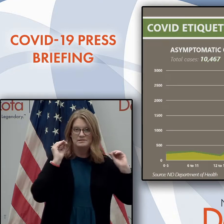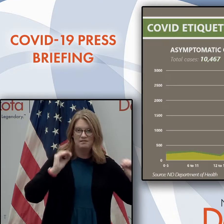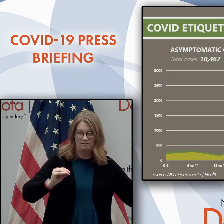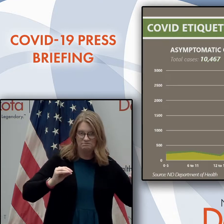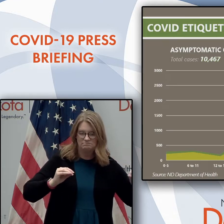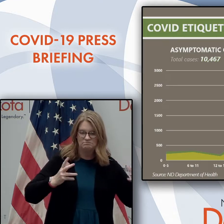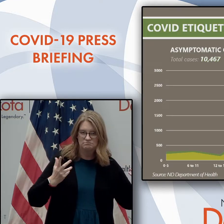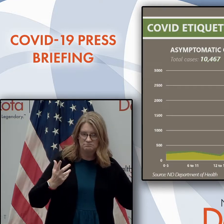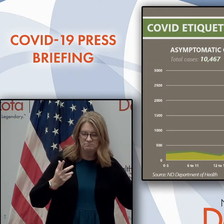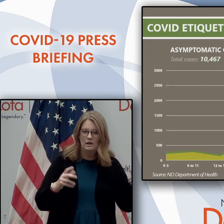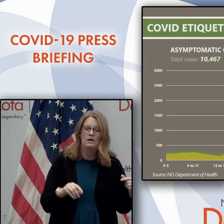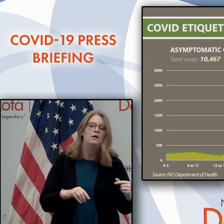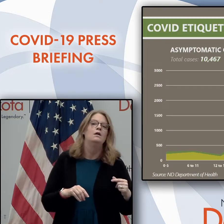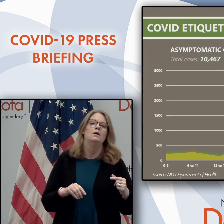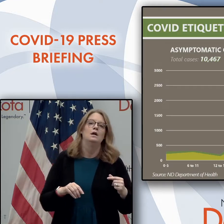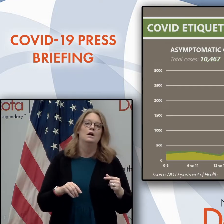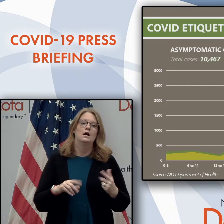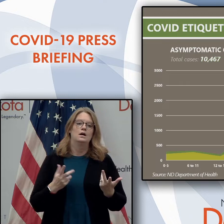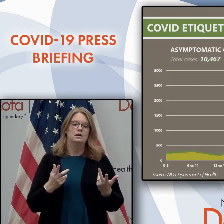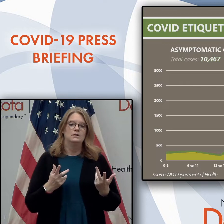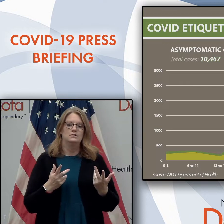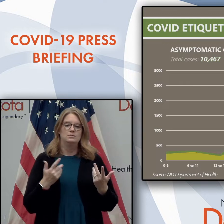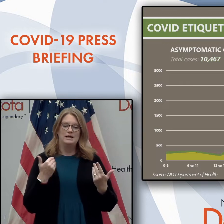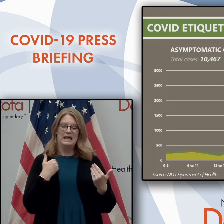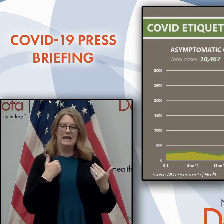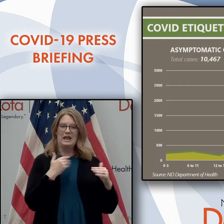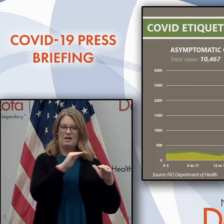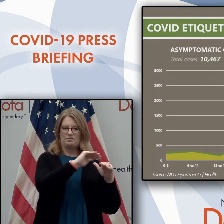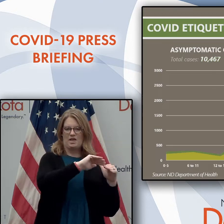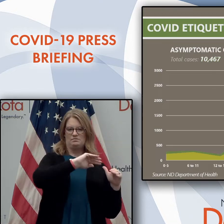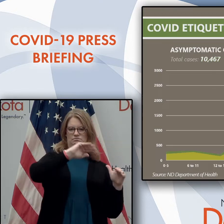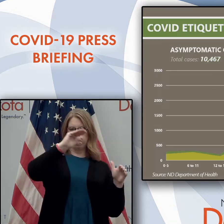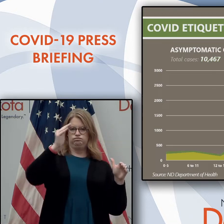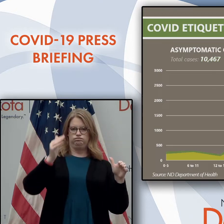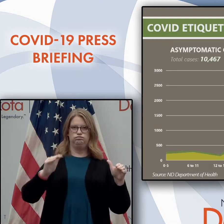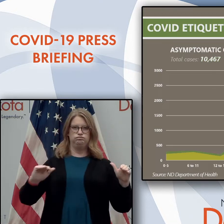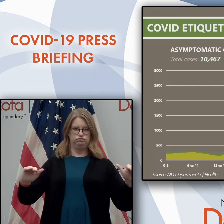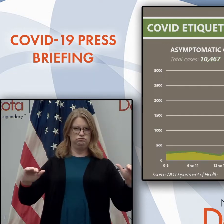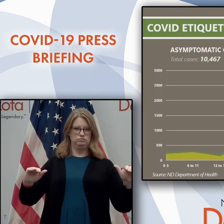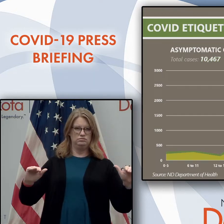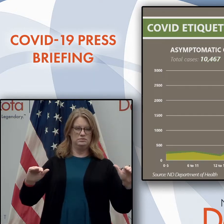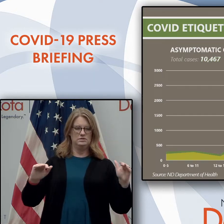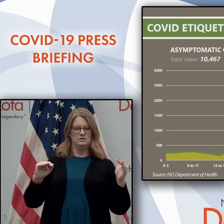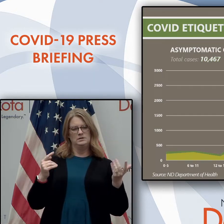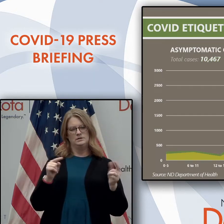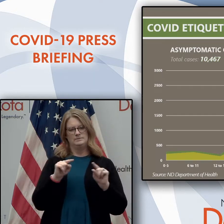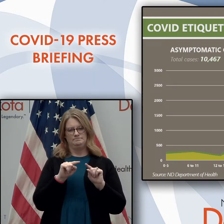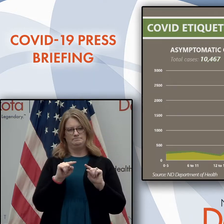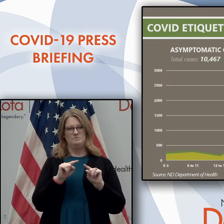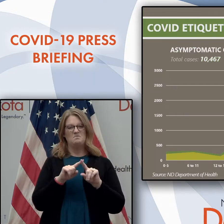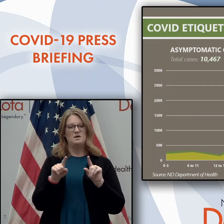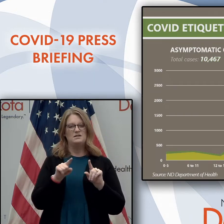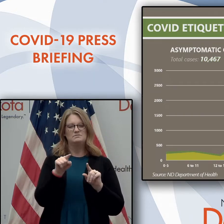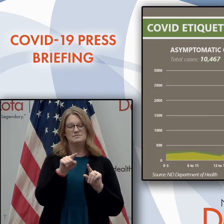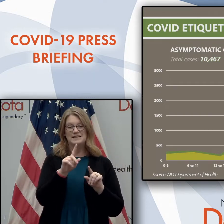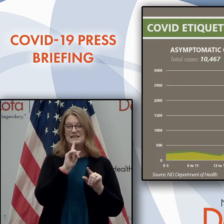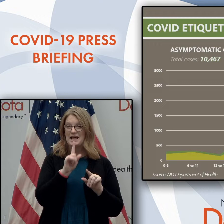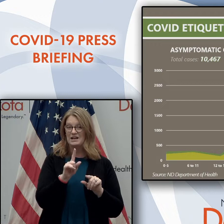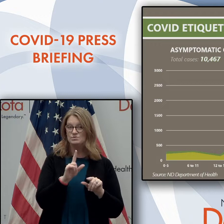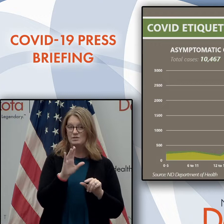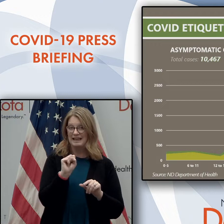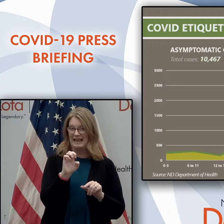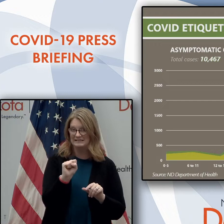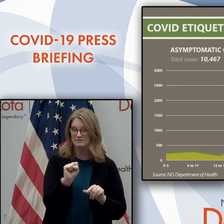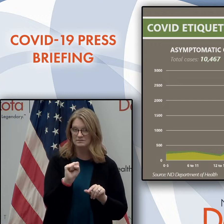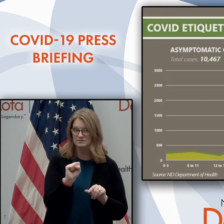a bell curve of population to consider this as well, but these are just the actual cases. You can